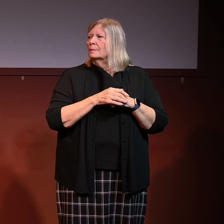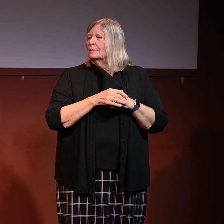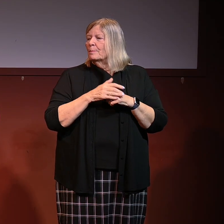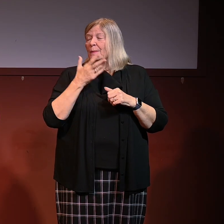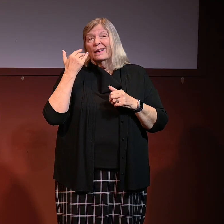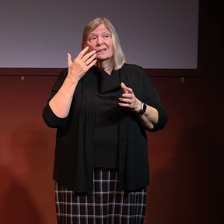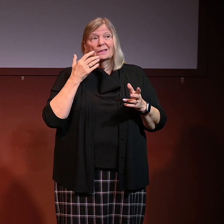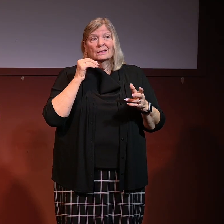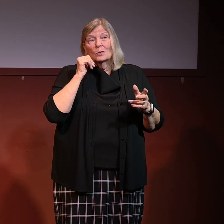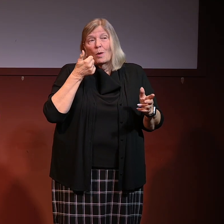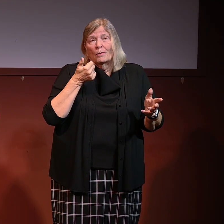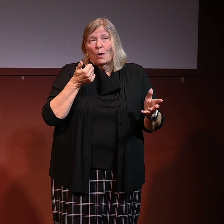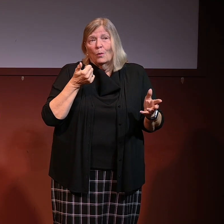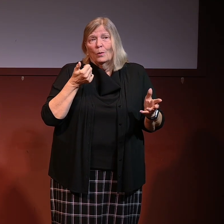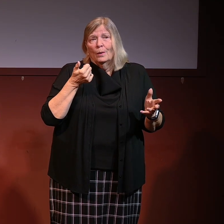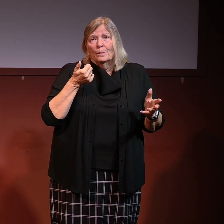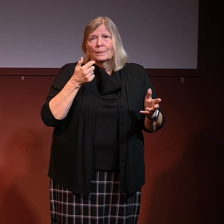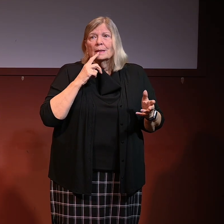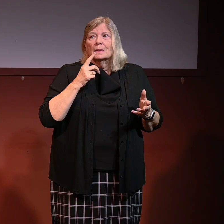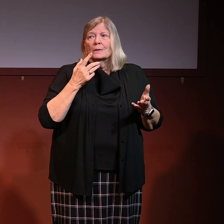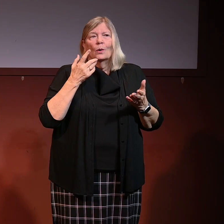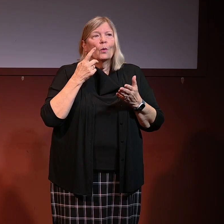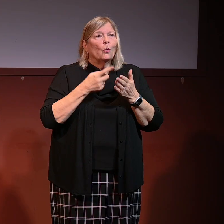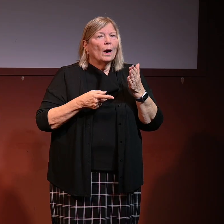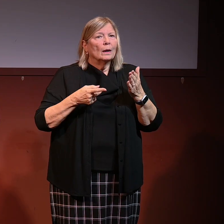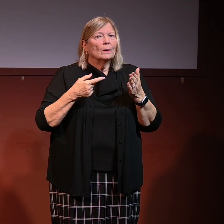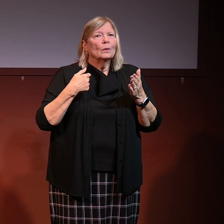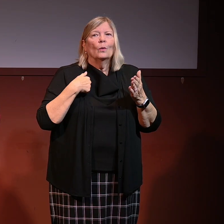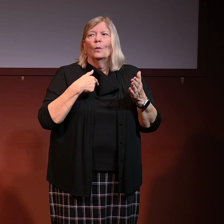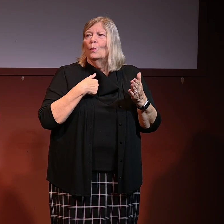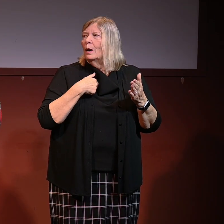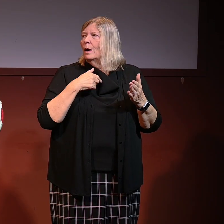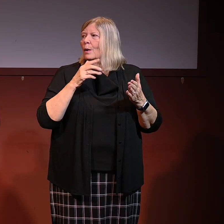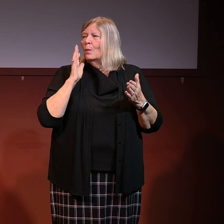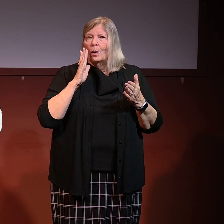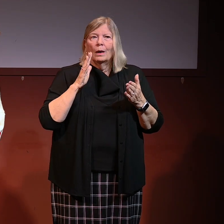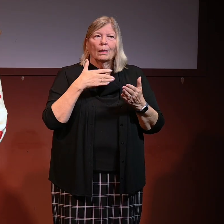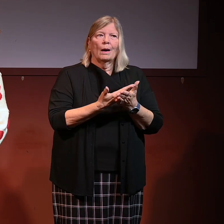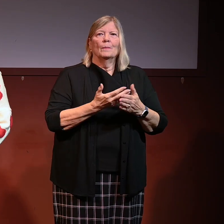Because tomorrow is what we will become.